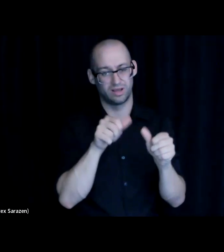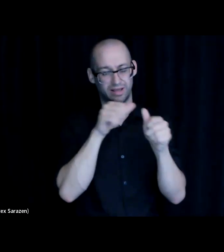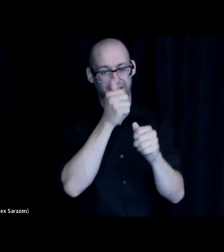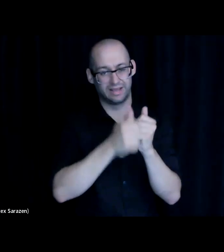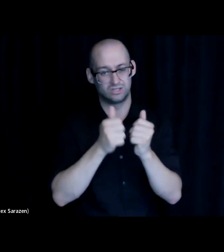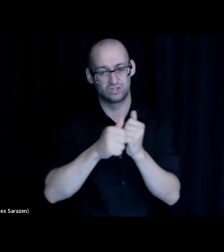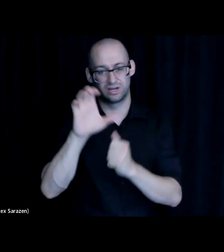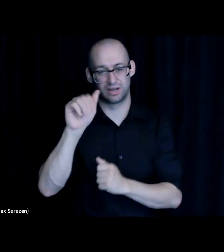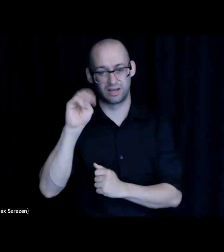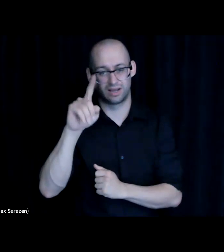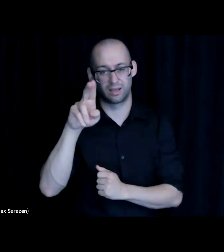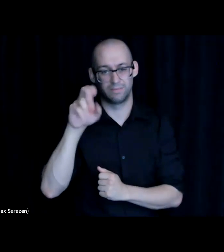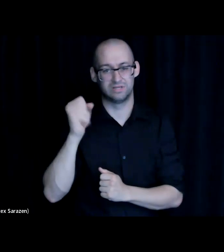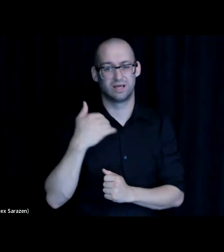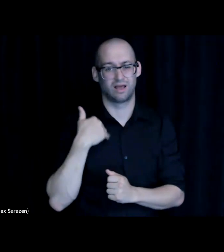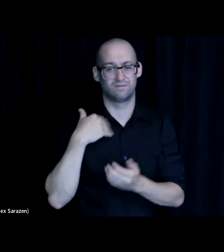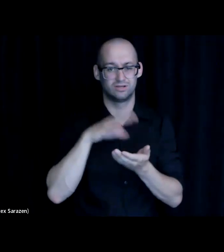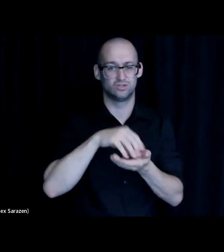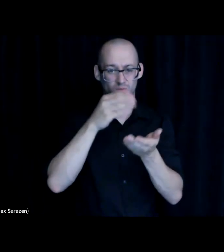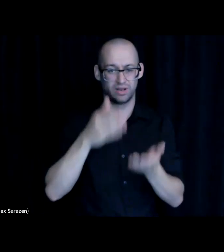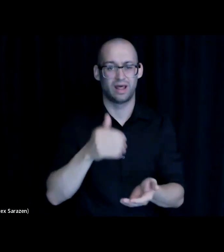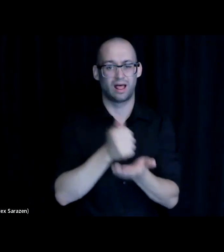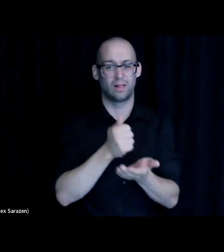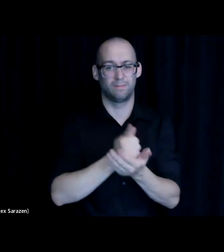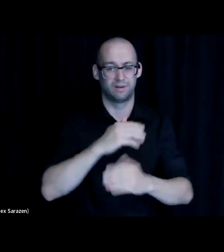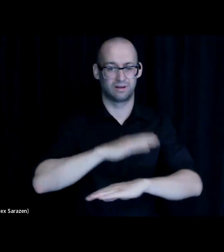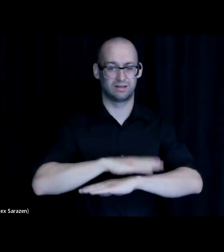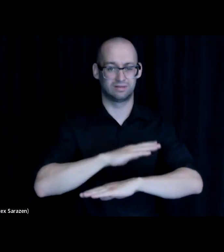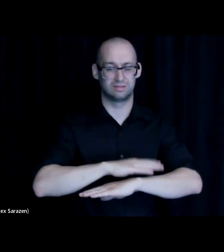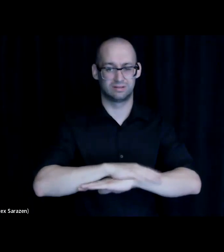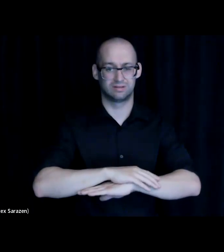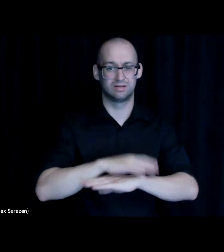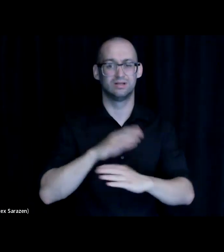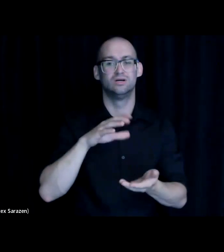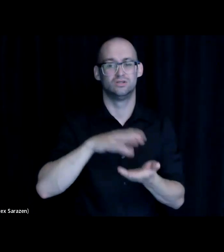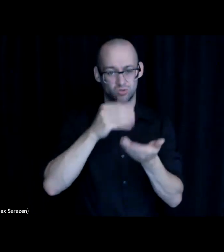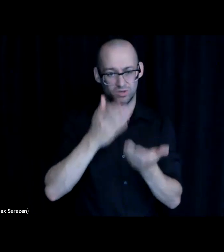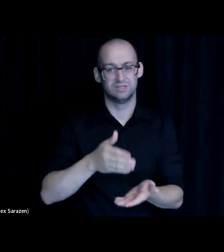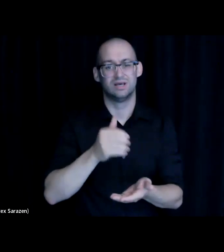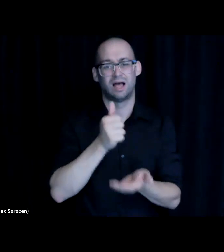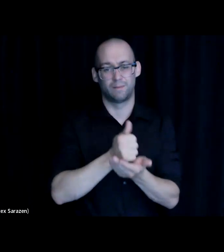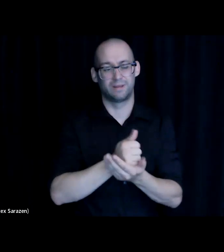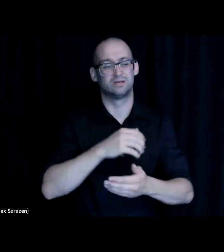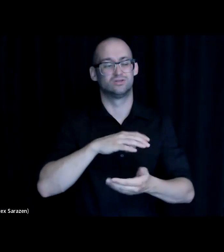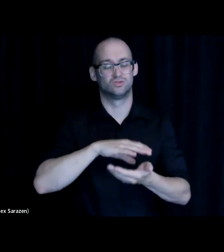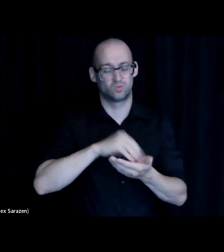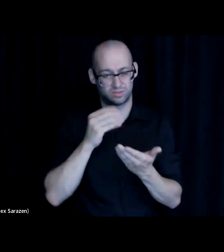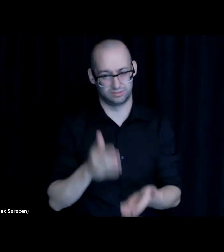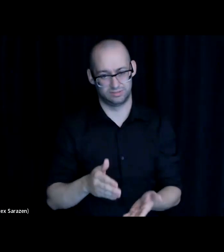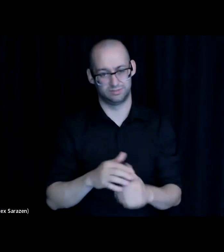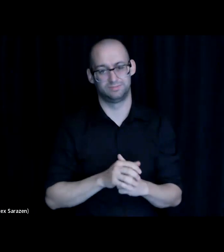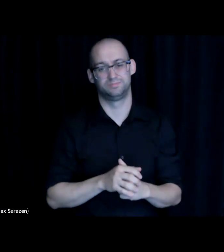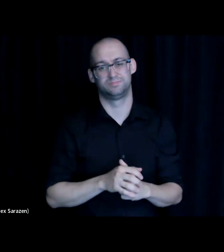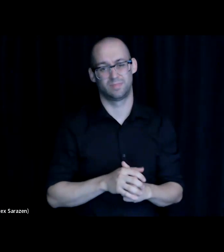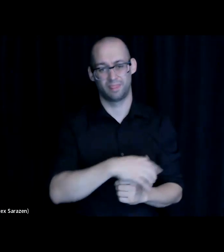campuses that has a student help desk. And it's students helping students. And what we found was that